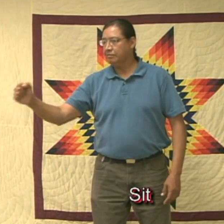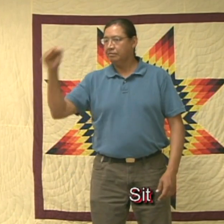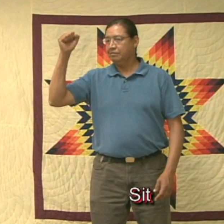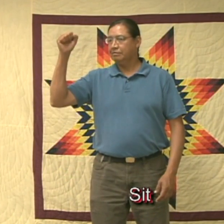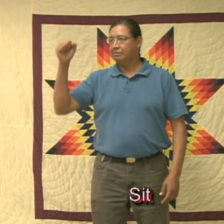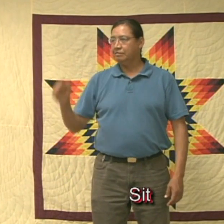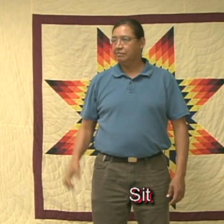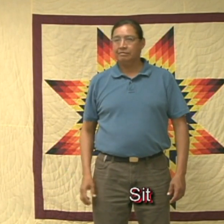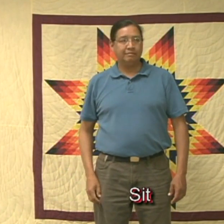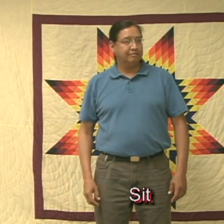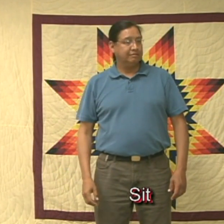Iotaka.